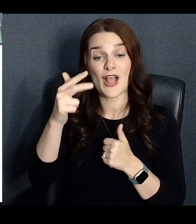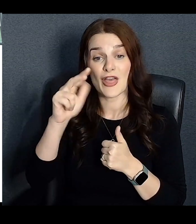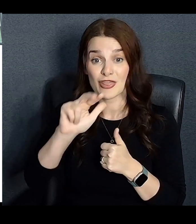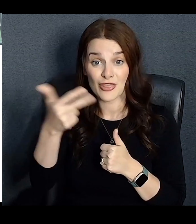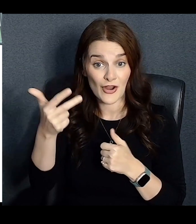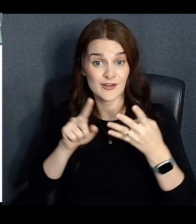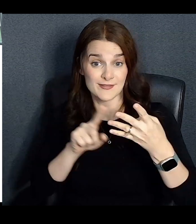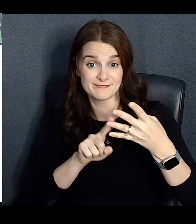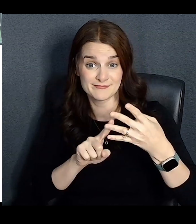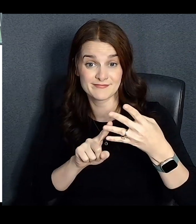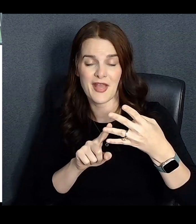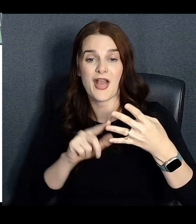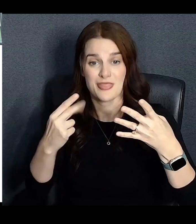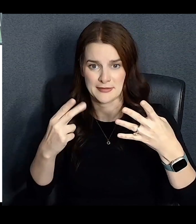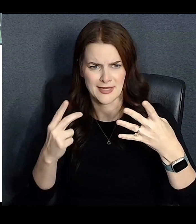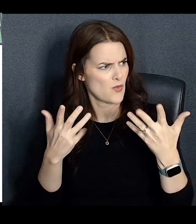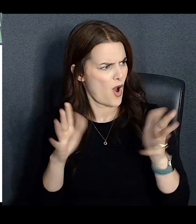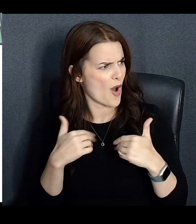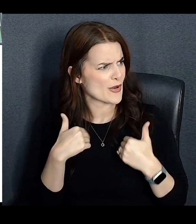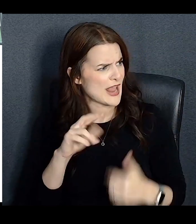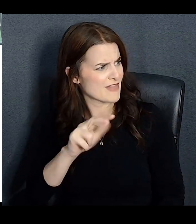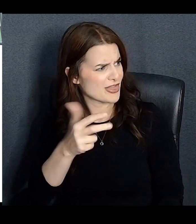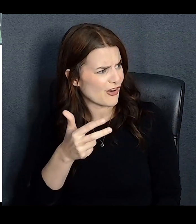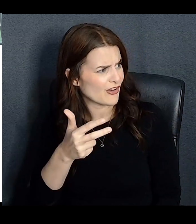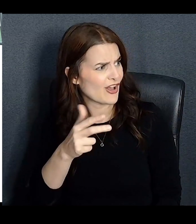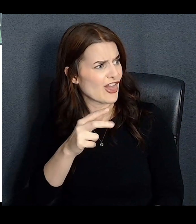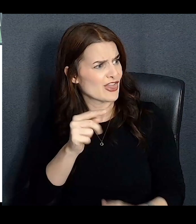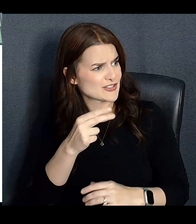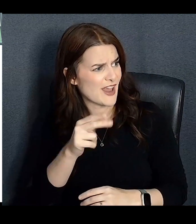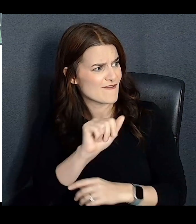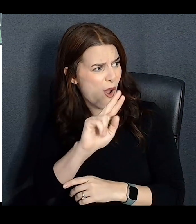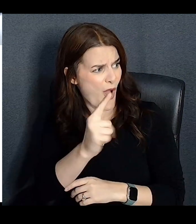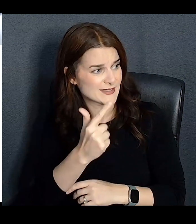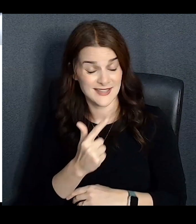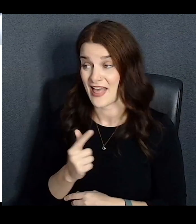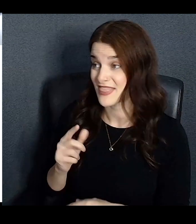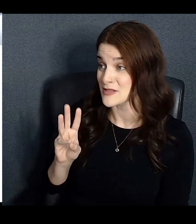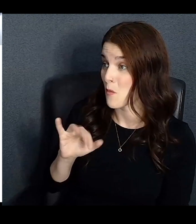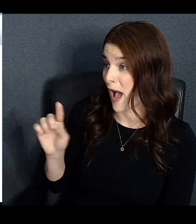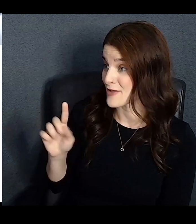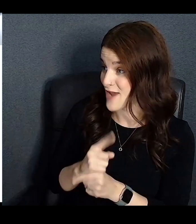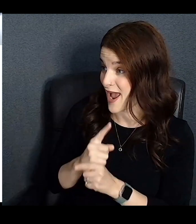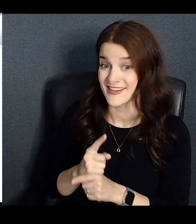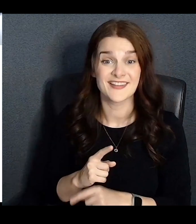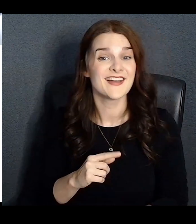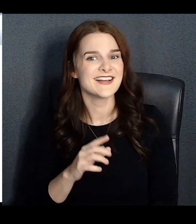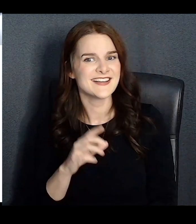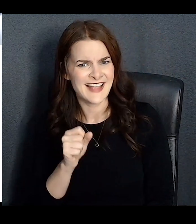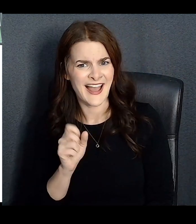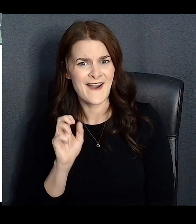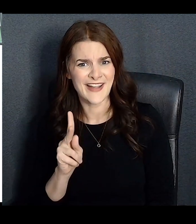every third Thursday. Are we already at the third Thursday of August? Isn't That's it so wild? confusing.